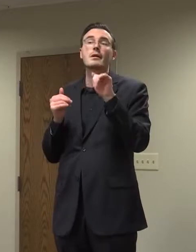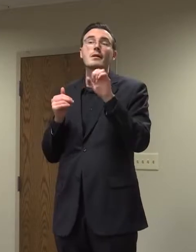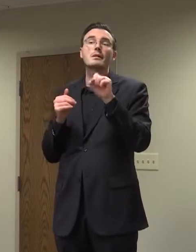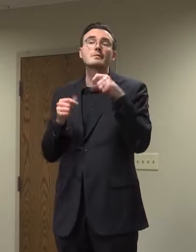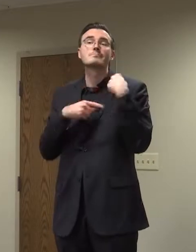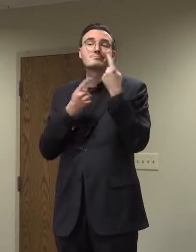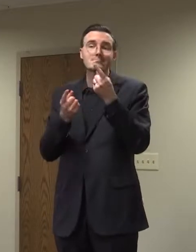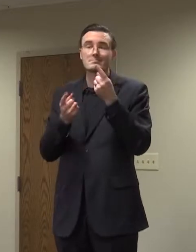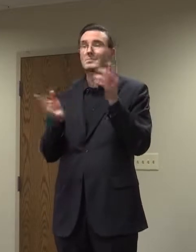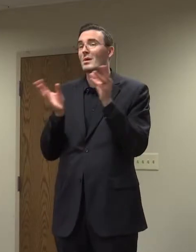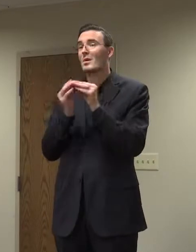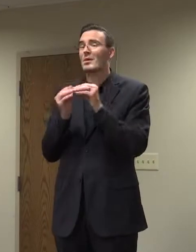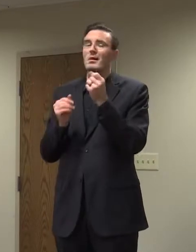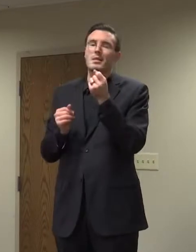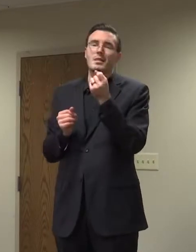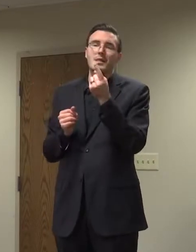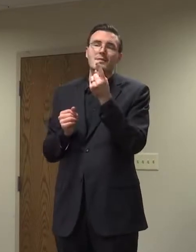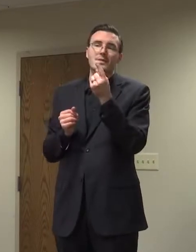reporting